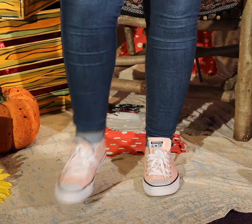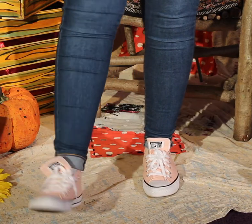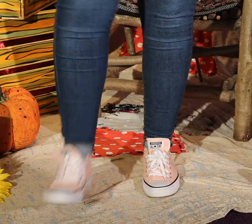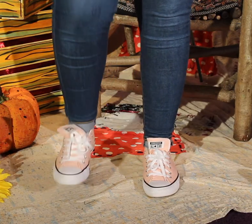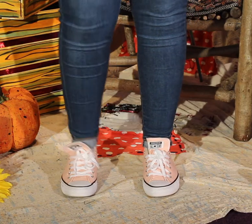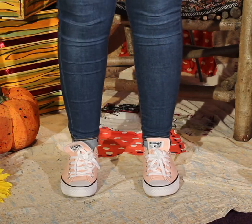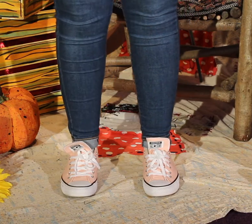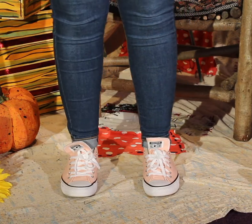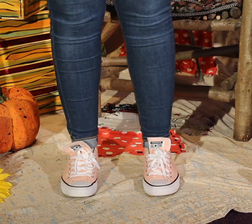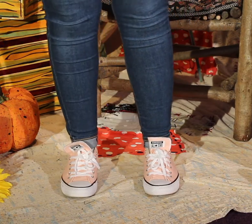1, 2, 3, 4.